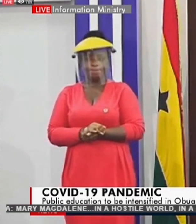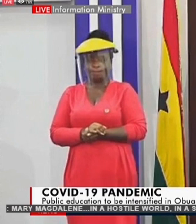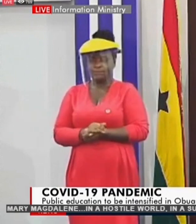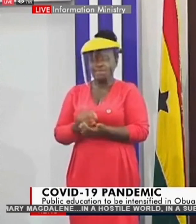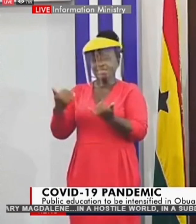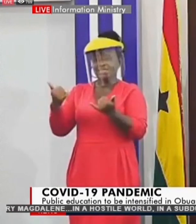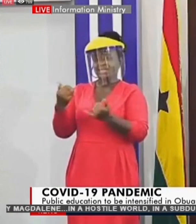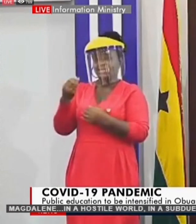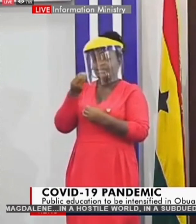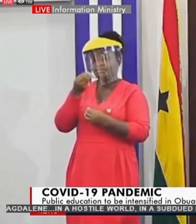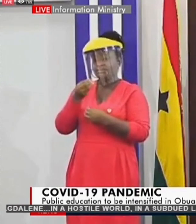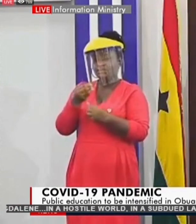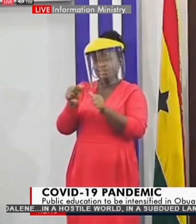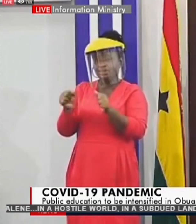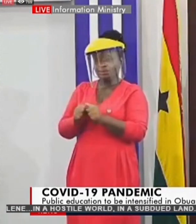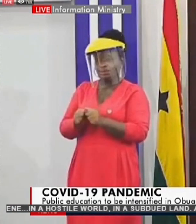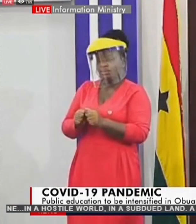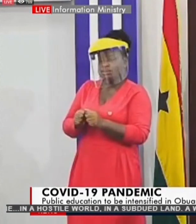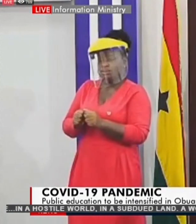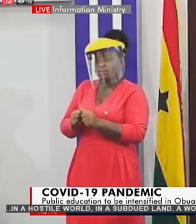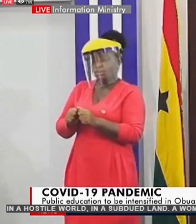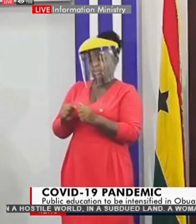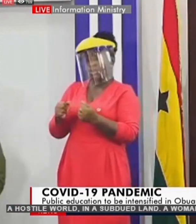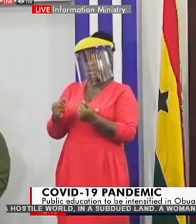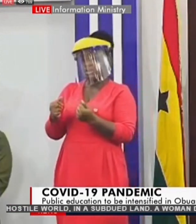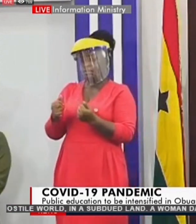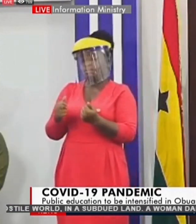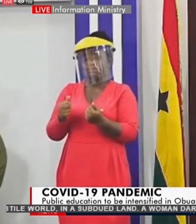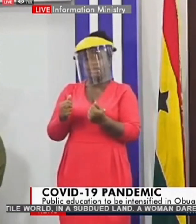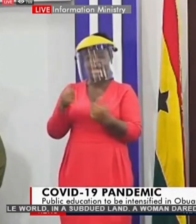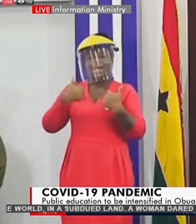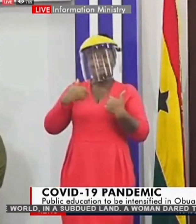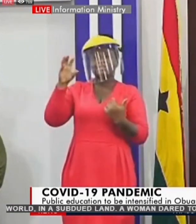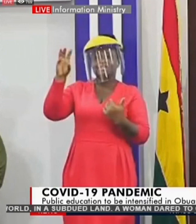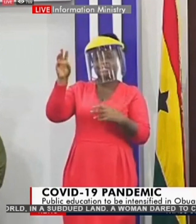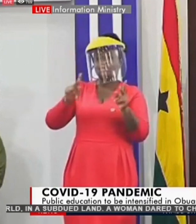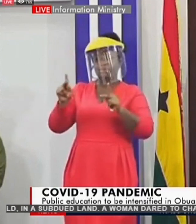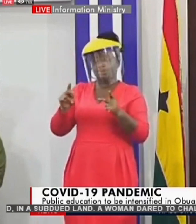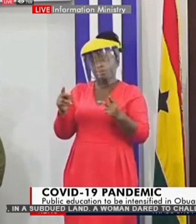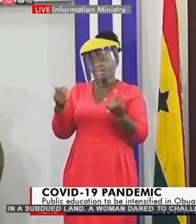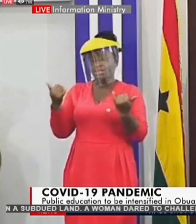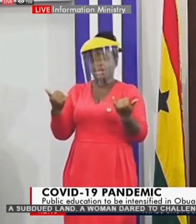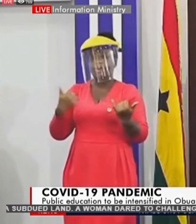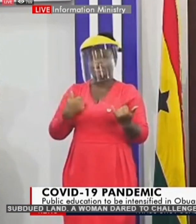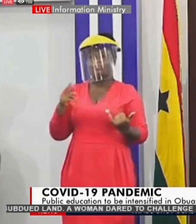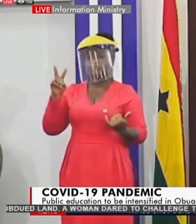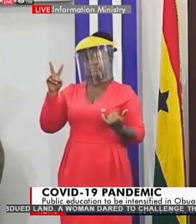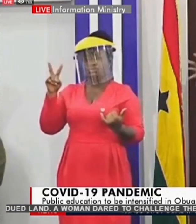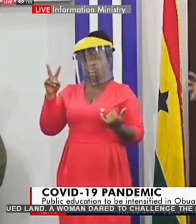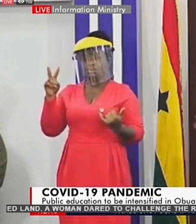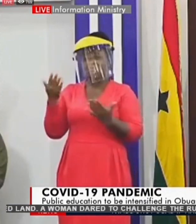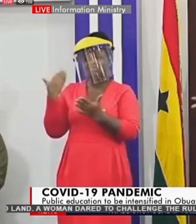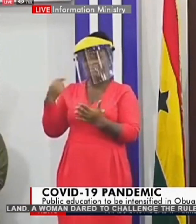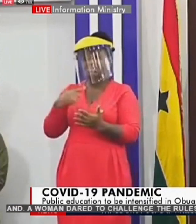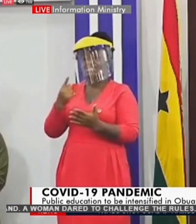the canteen that I said was a table that houses 6 people. Now they are housing 2. It will be required that it should be 3 because